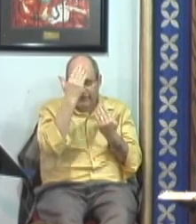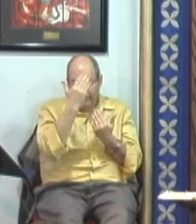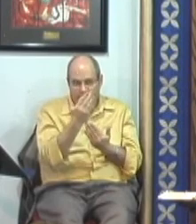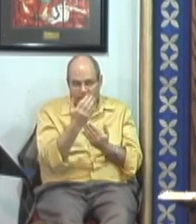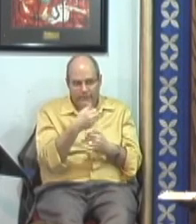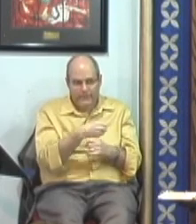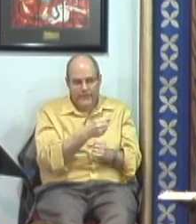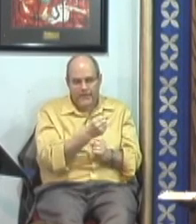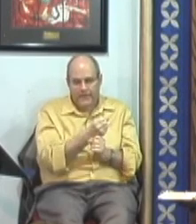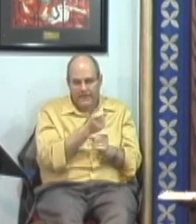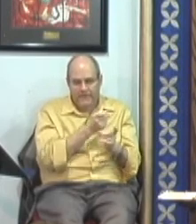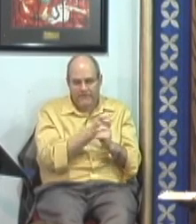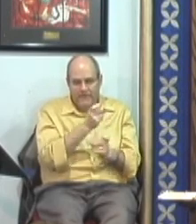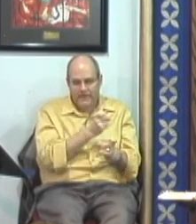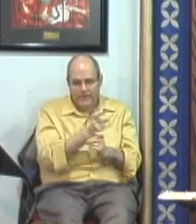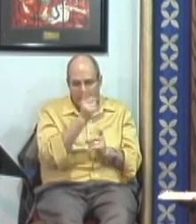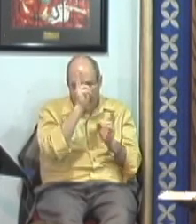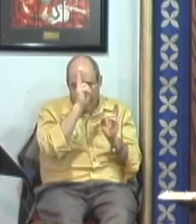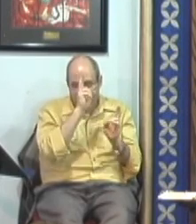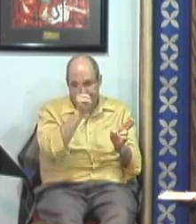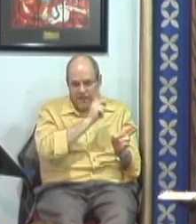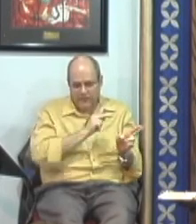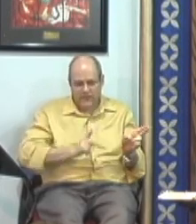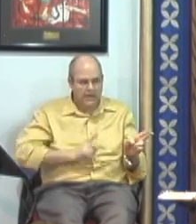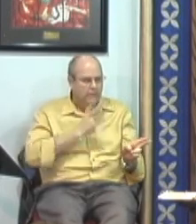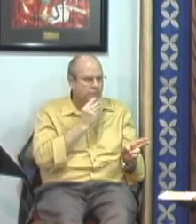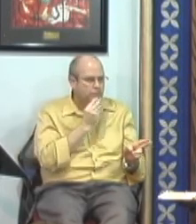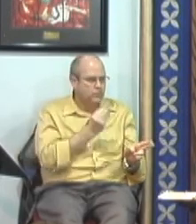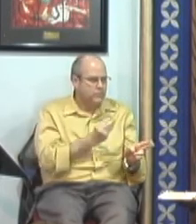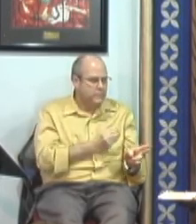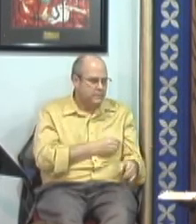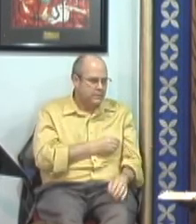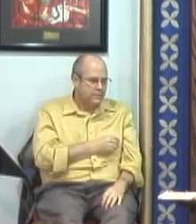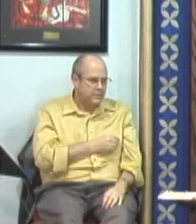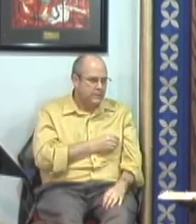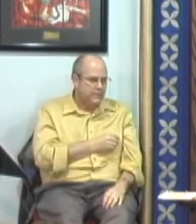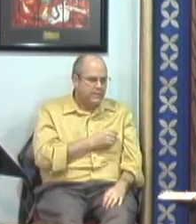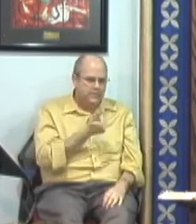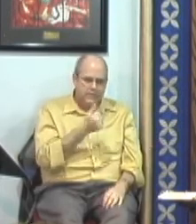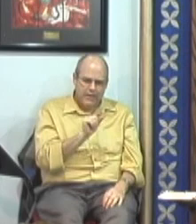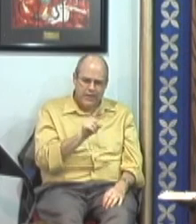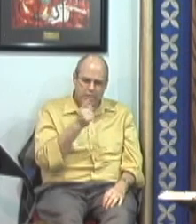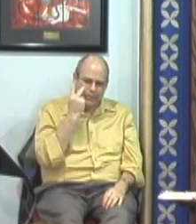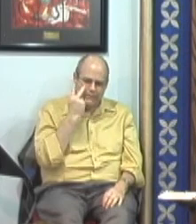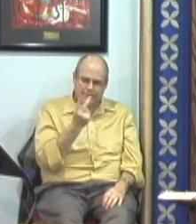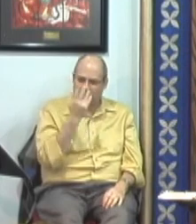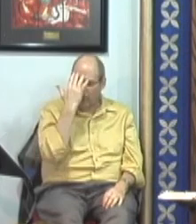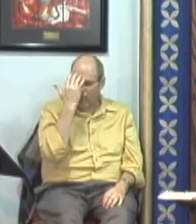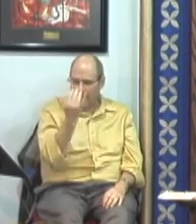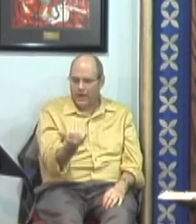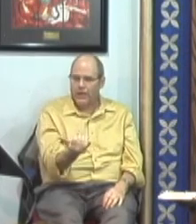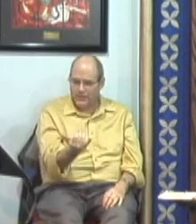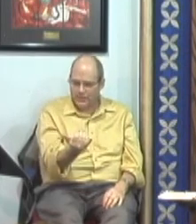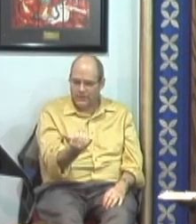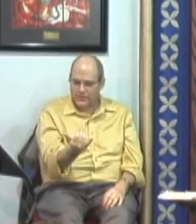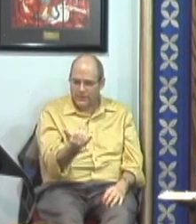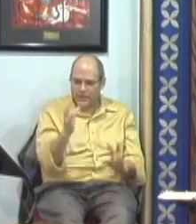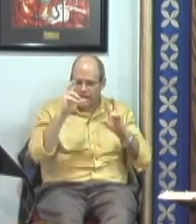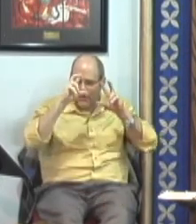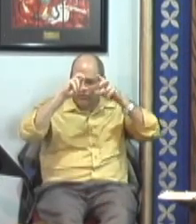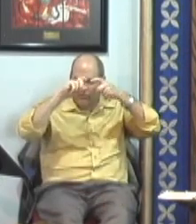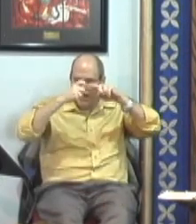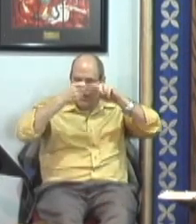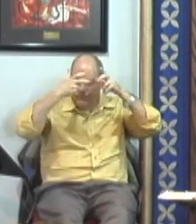and made fun of him. Hail, King to the Jews. So does anybody see why he was subject to a crown